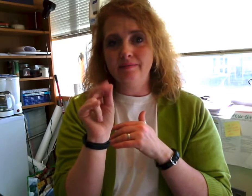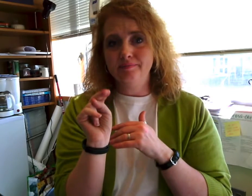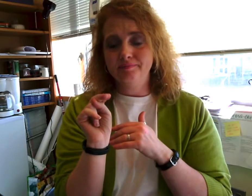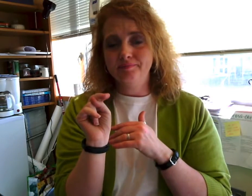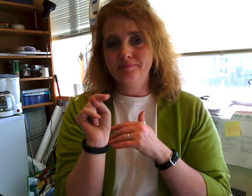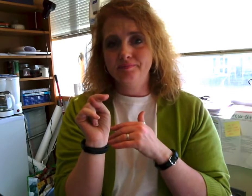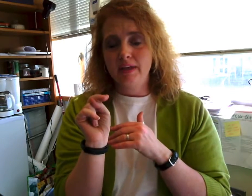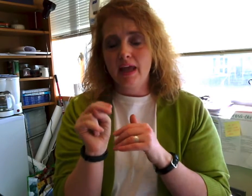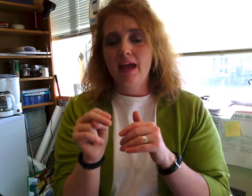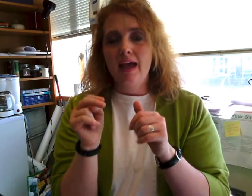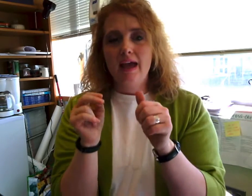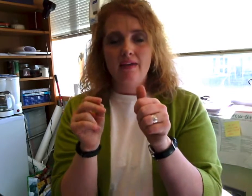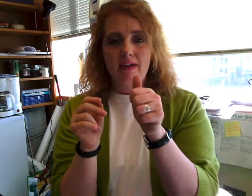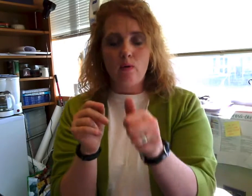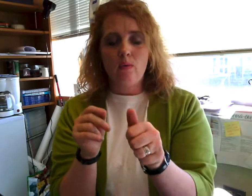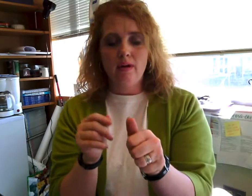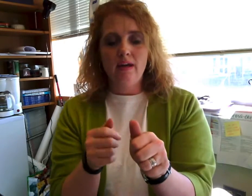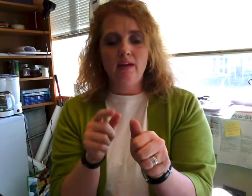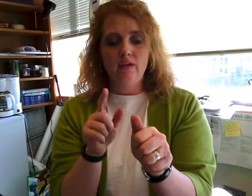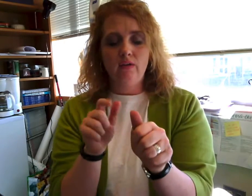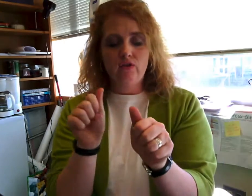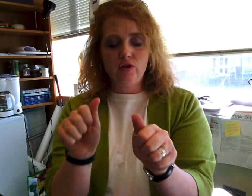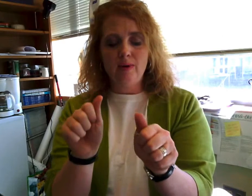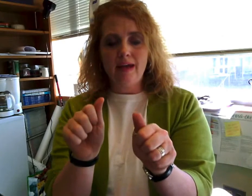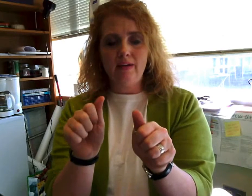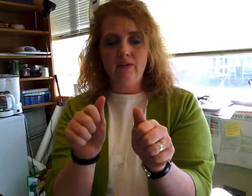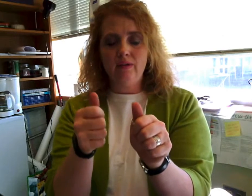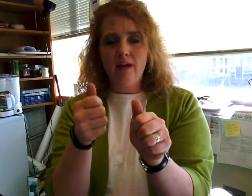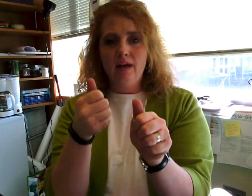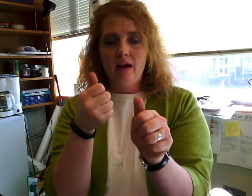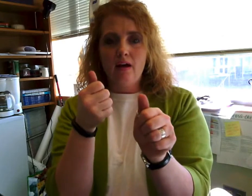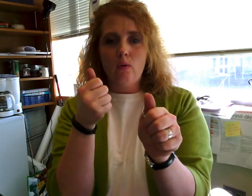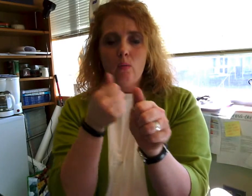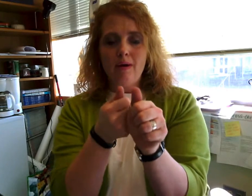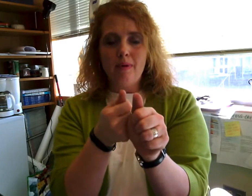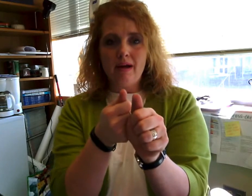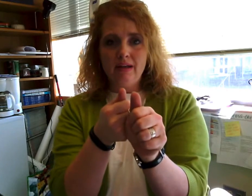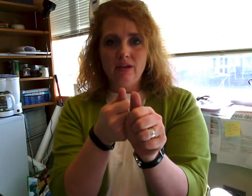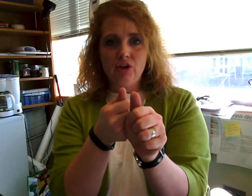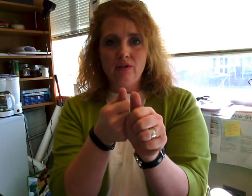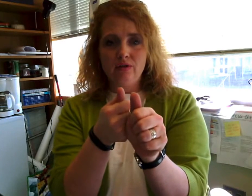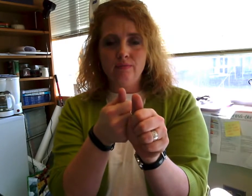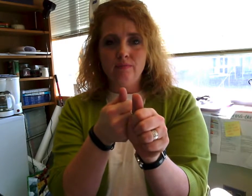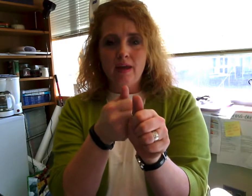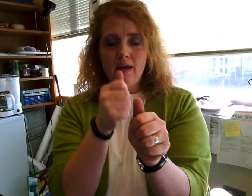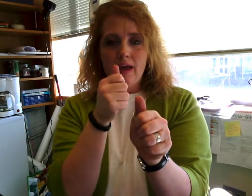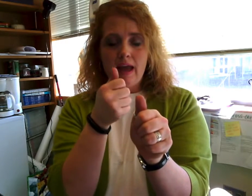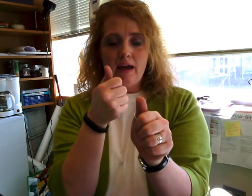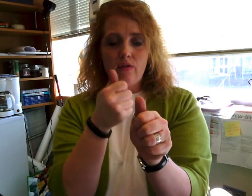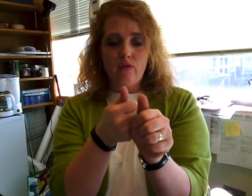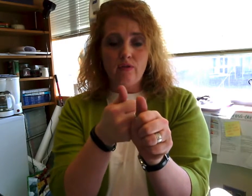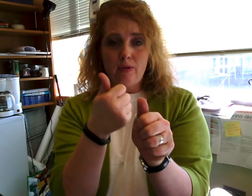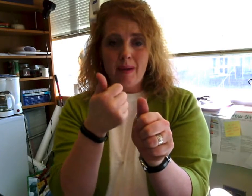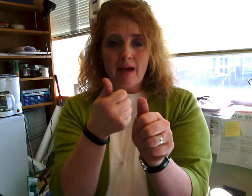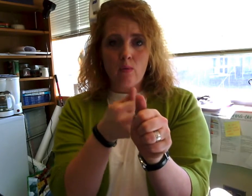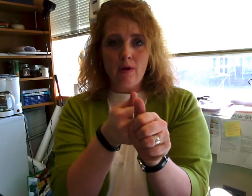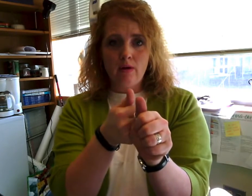abstain, and that one is 2 A's, one behind each other, and the back